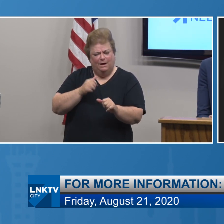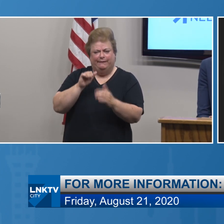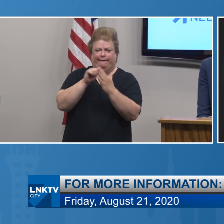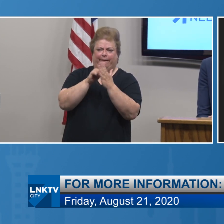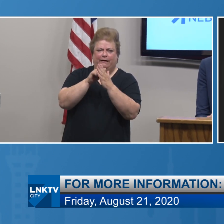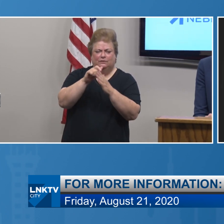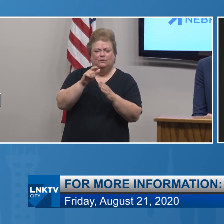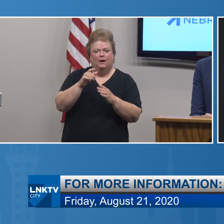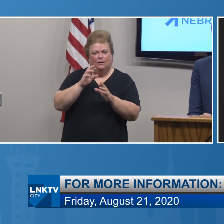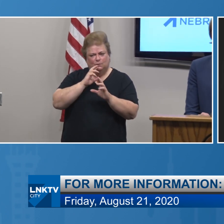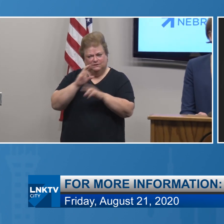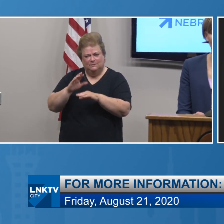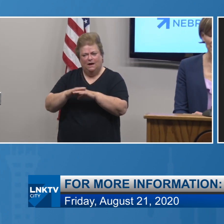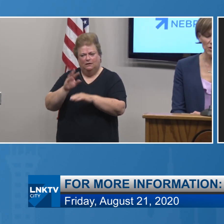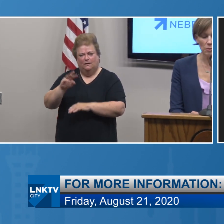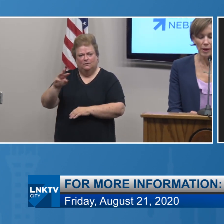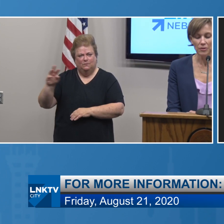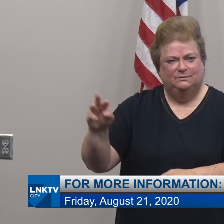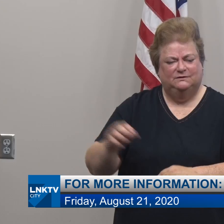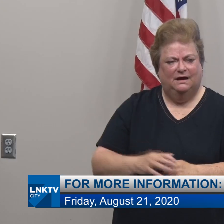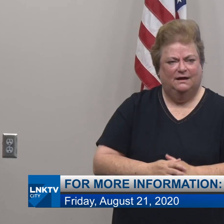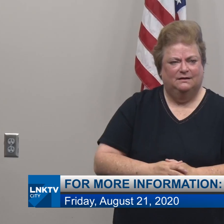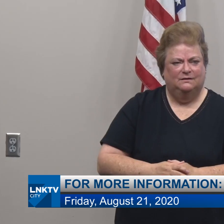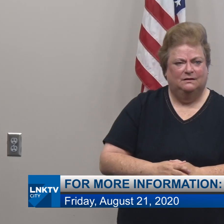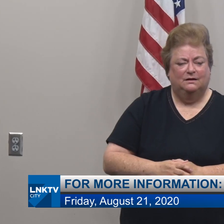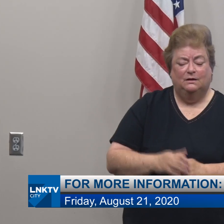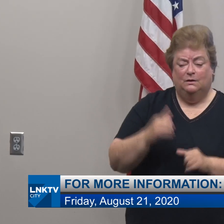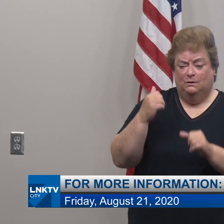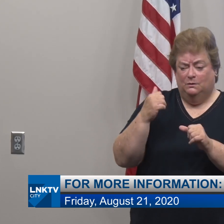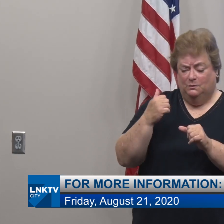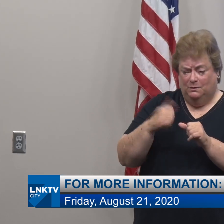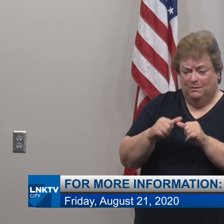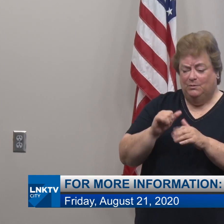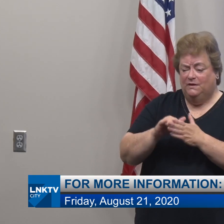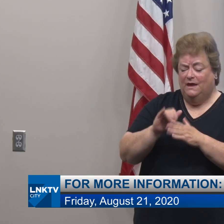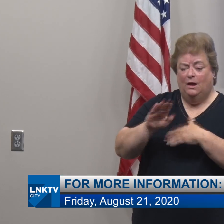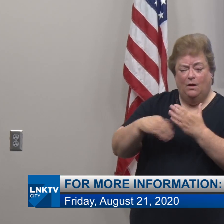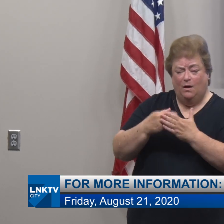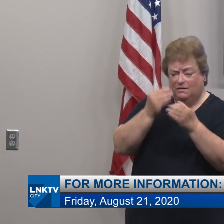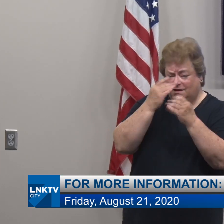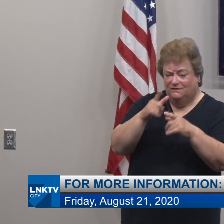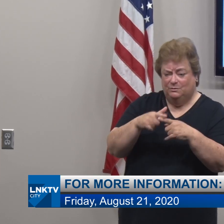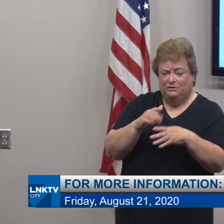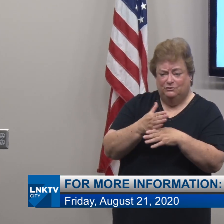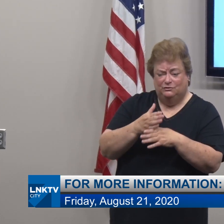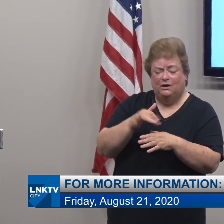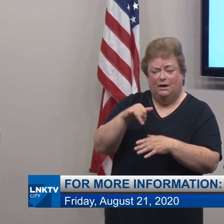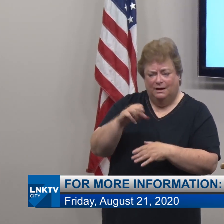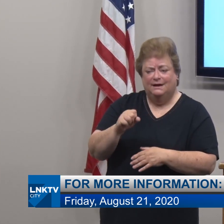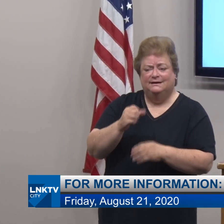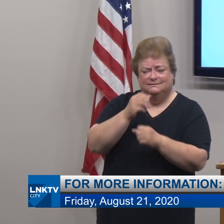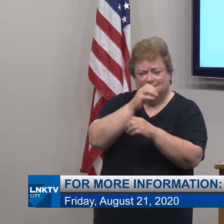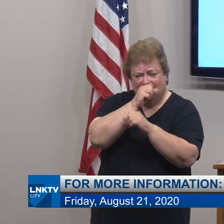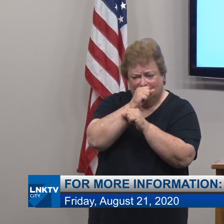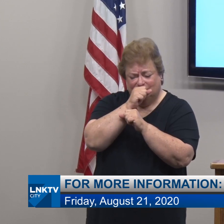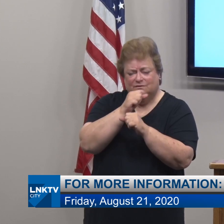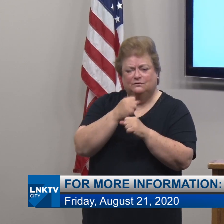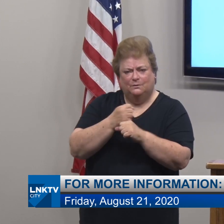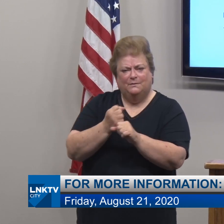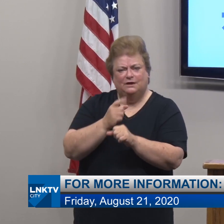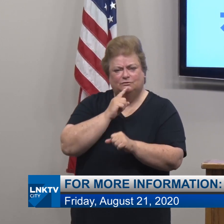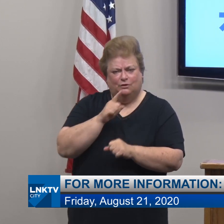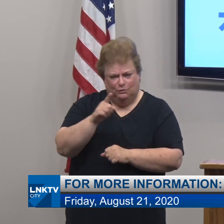today. And just a reminder that all information you share with the census is confidential, and just please make sure that you are counted